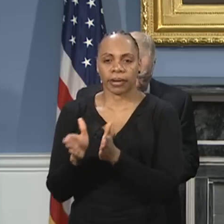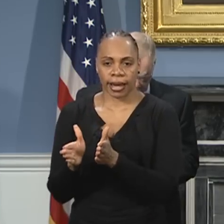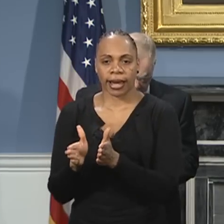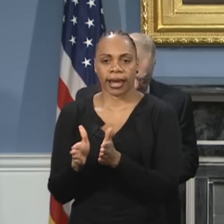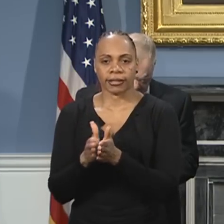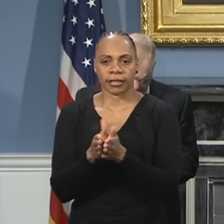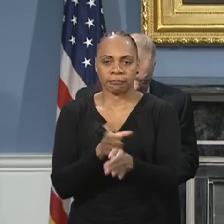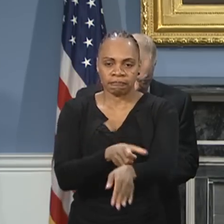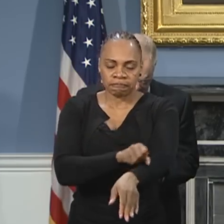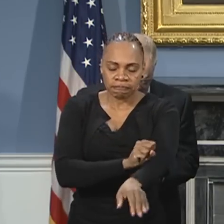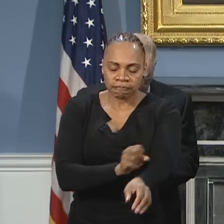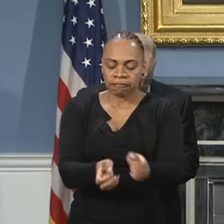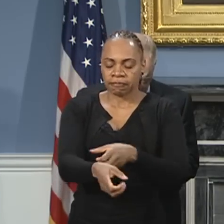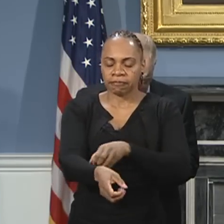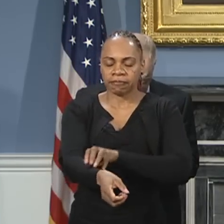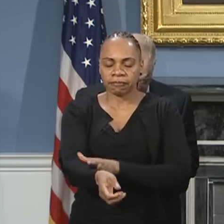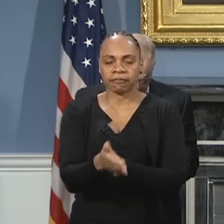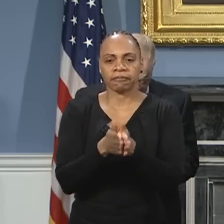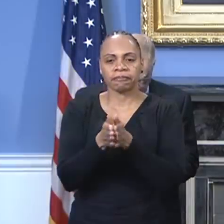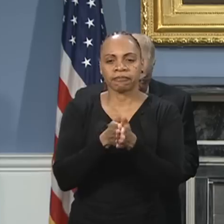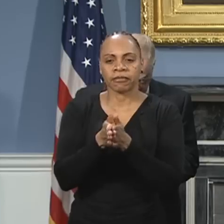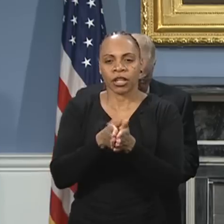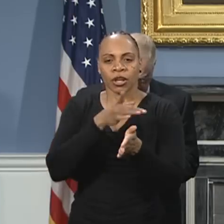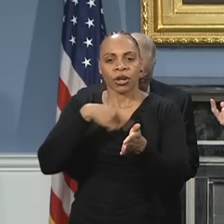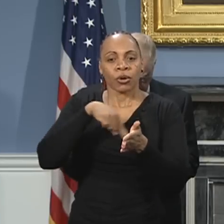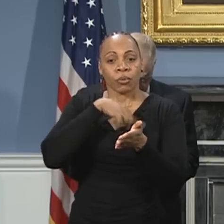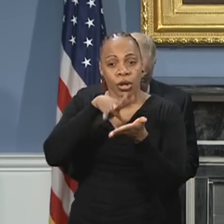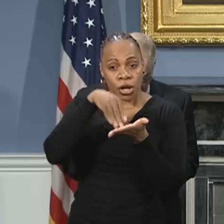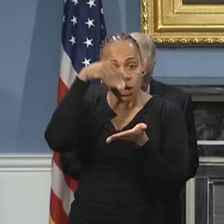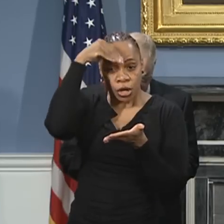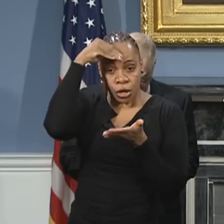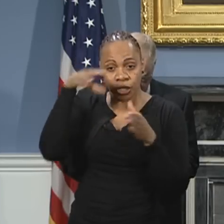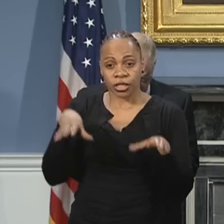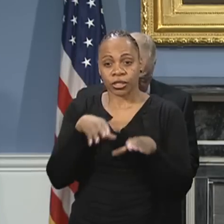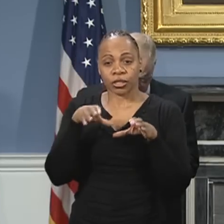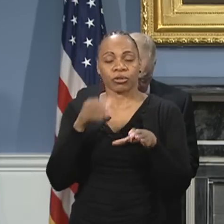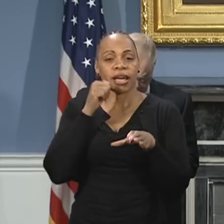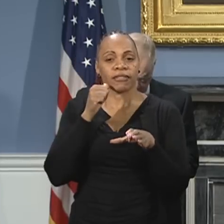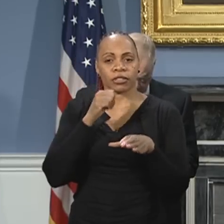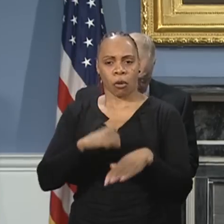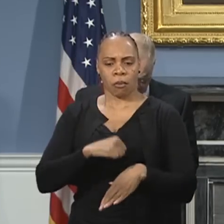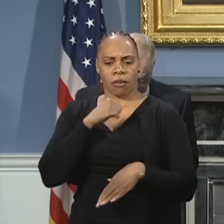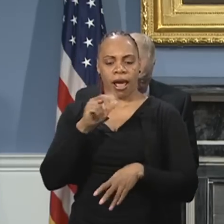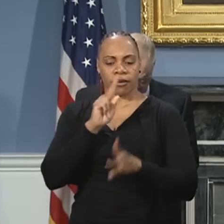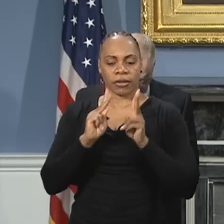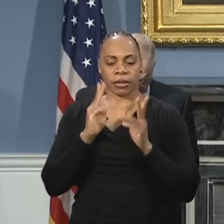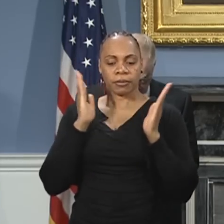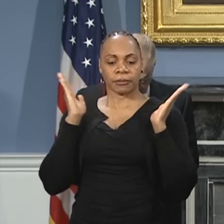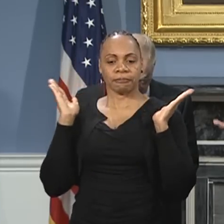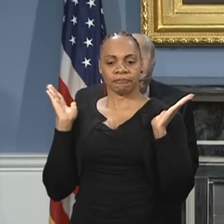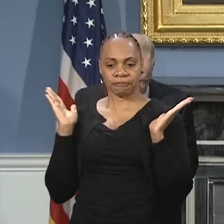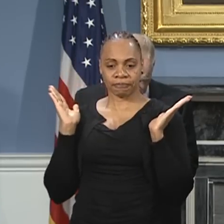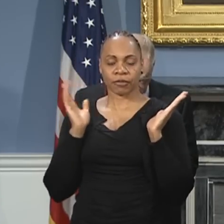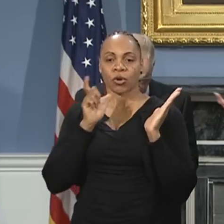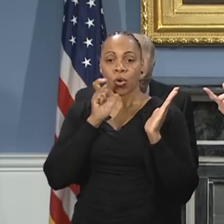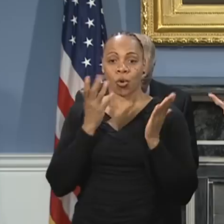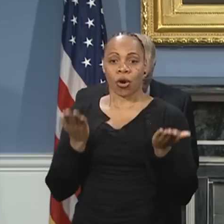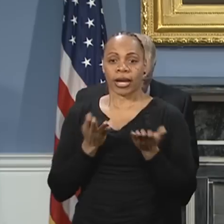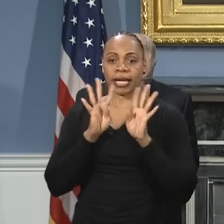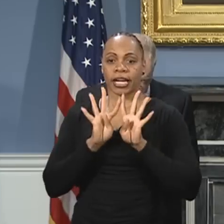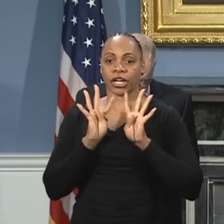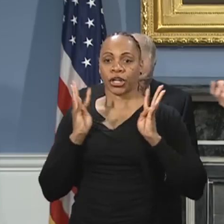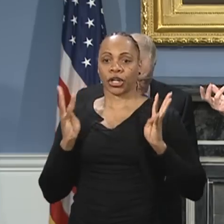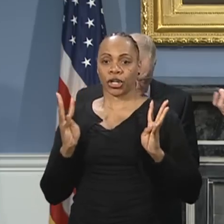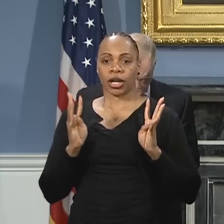we're learning to do better every day. Very proud of the people standing around me. I think they've all been doing an incredible job. This has just been rapid